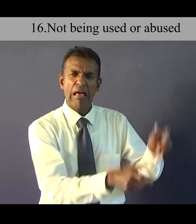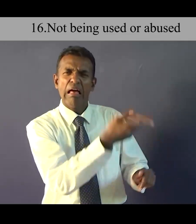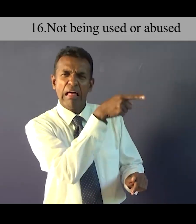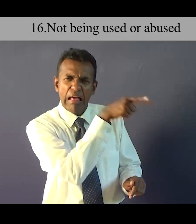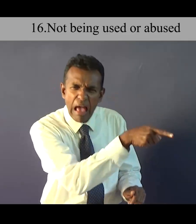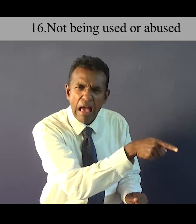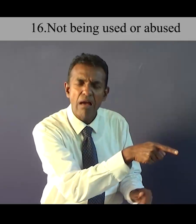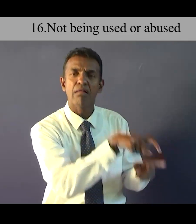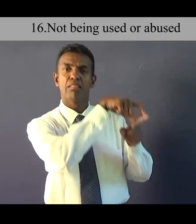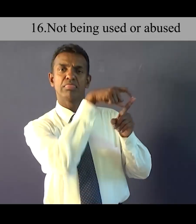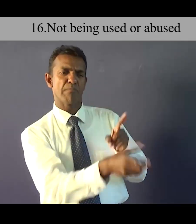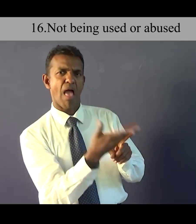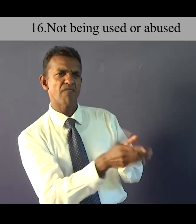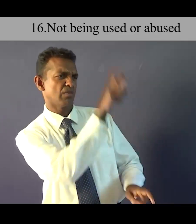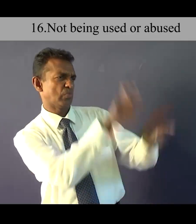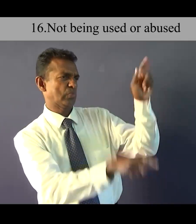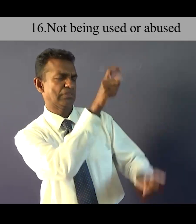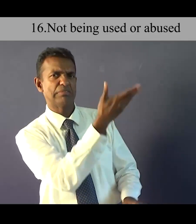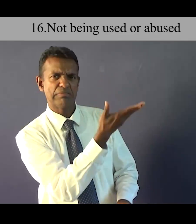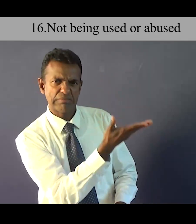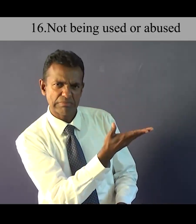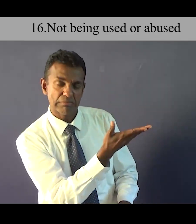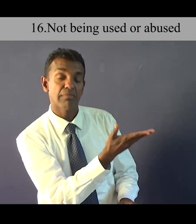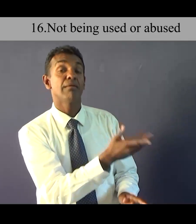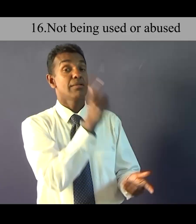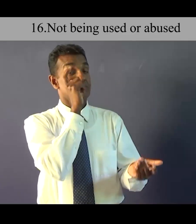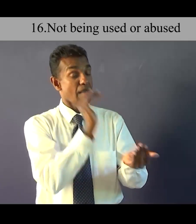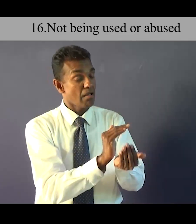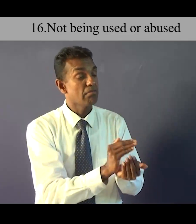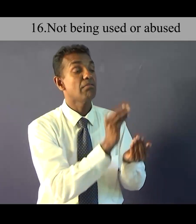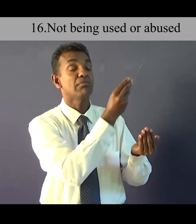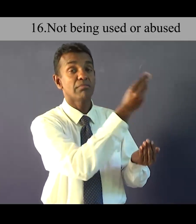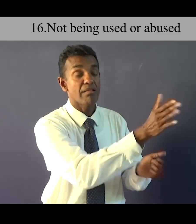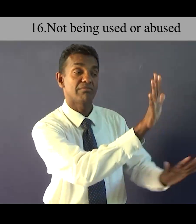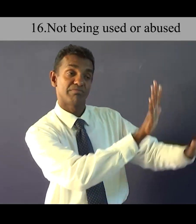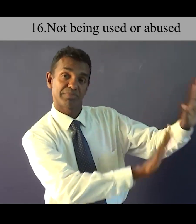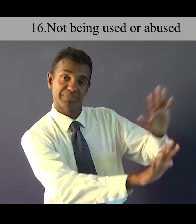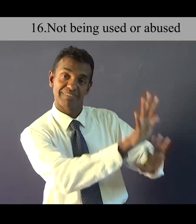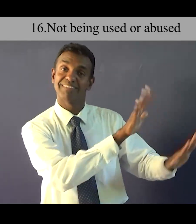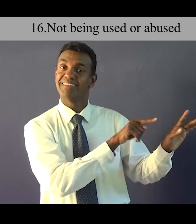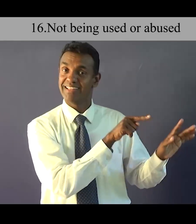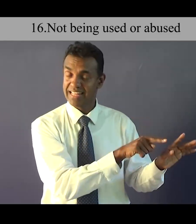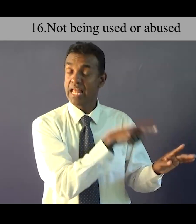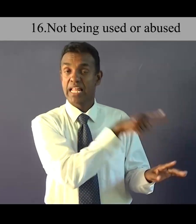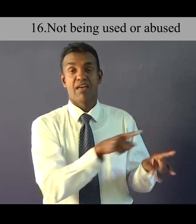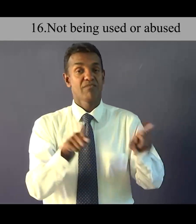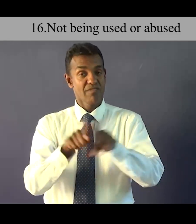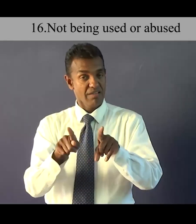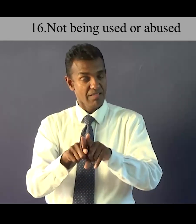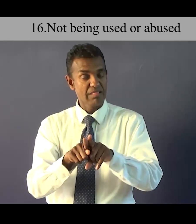that disabled people who have been abused get the help and support they